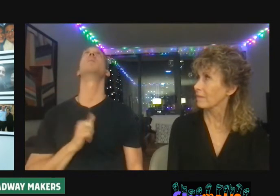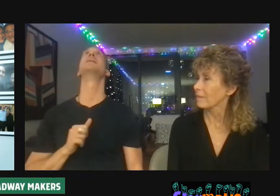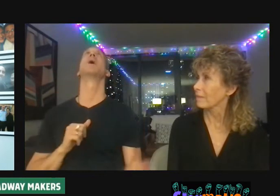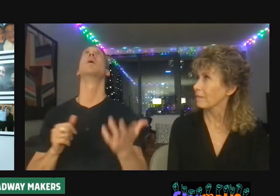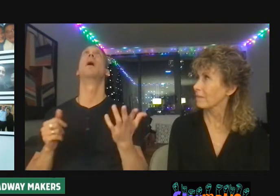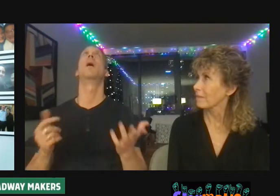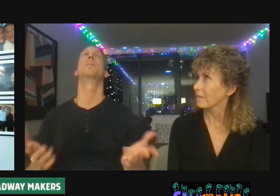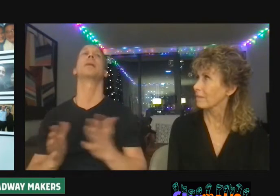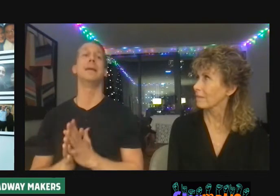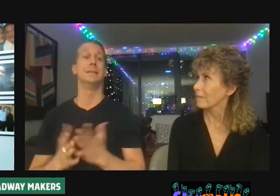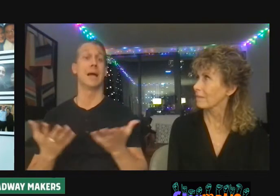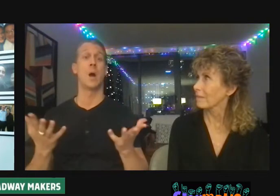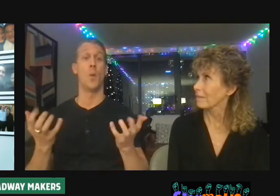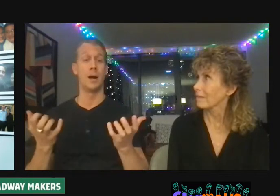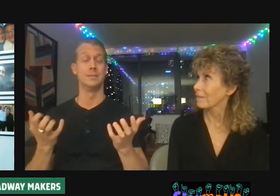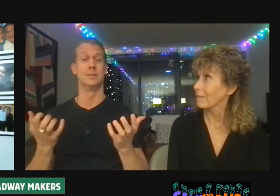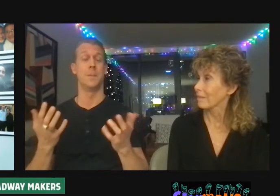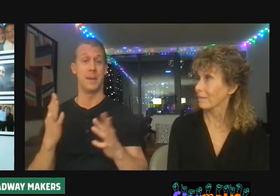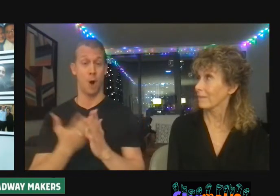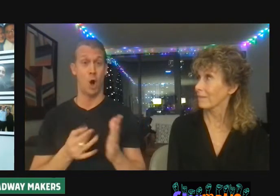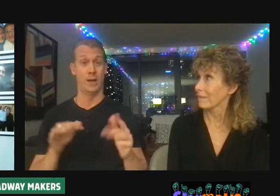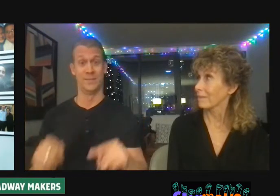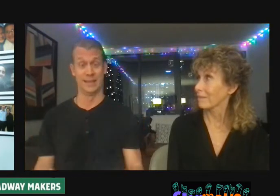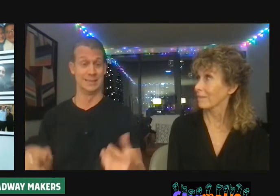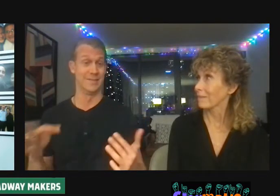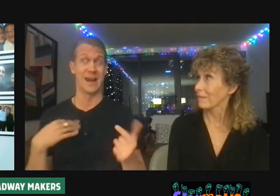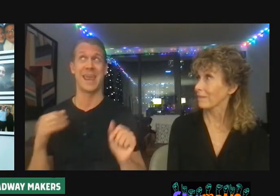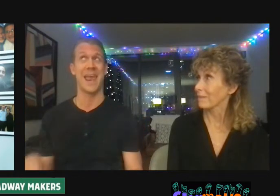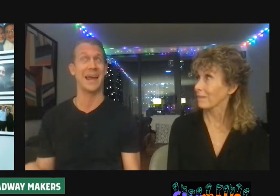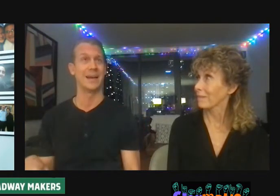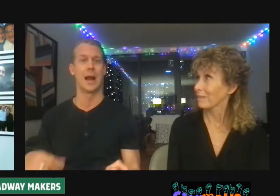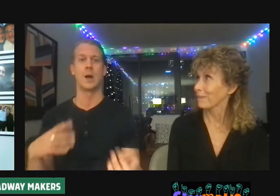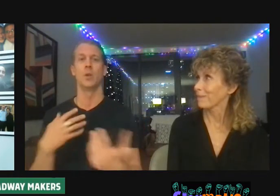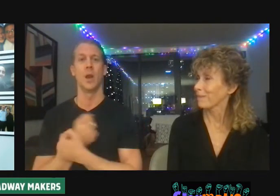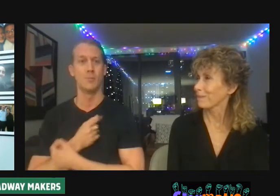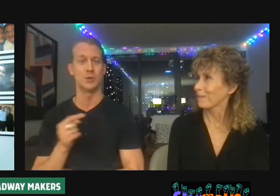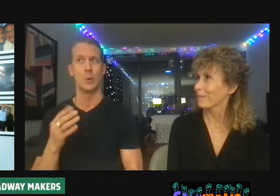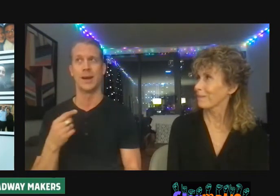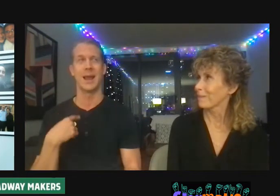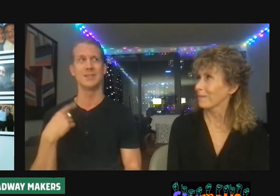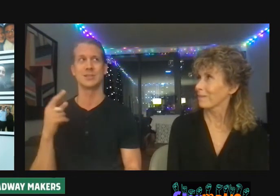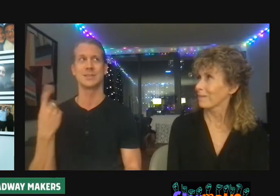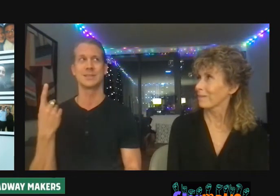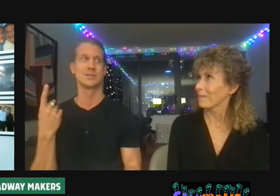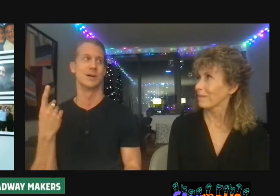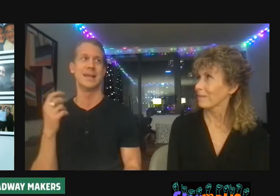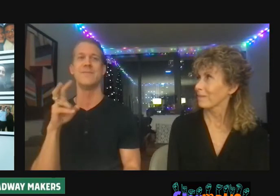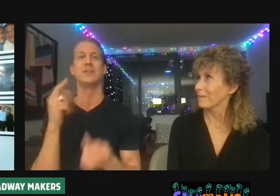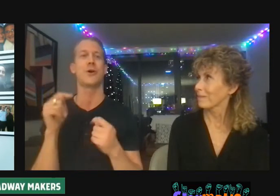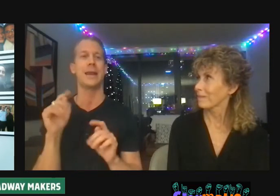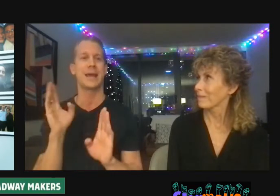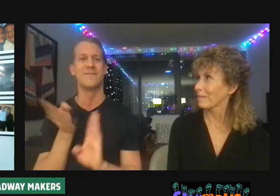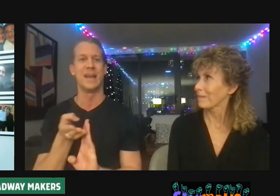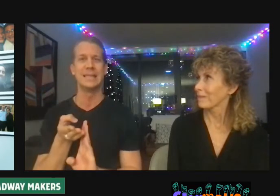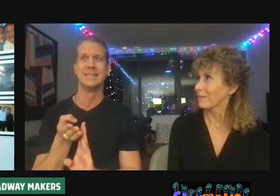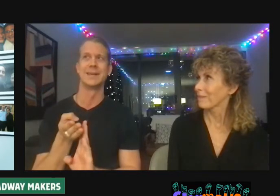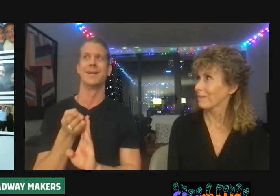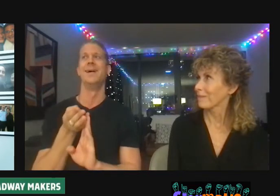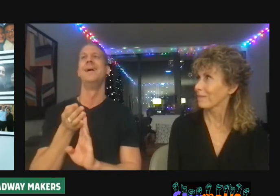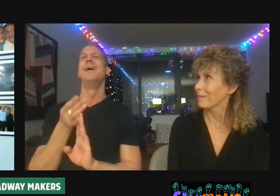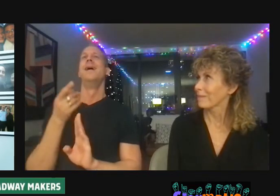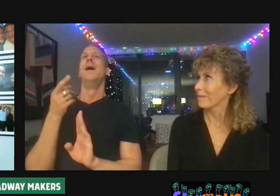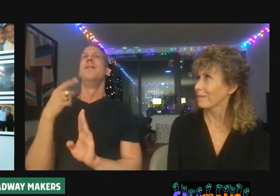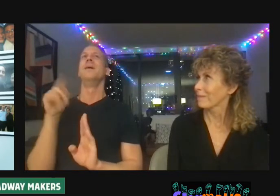I told myself, please, I want to be part of them. If I can, I would love to, and I just even try to